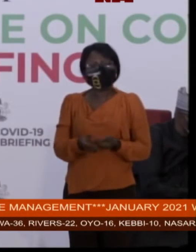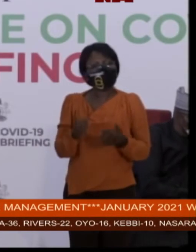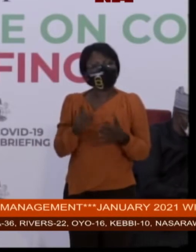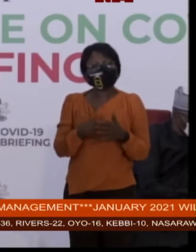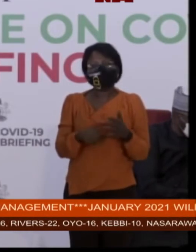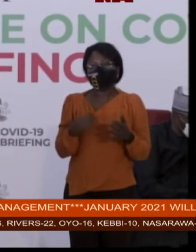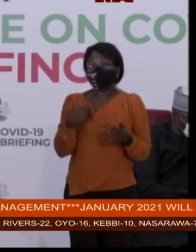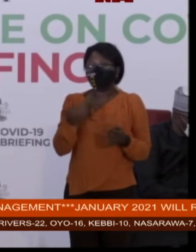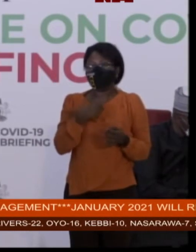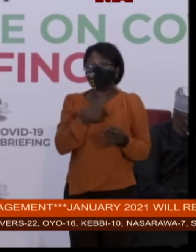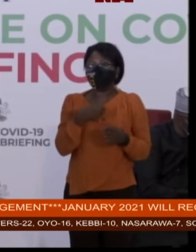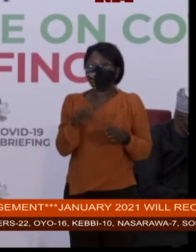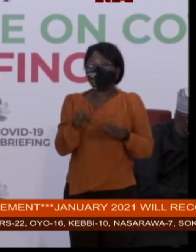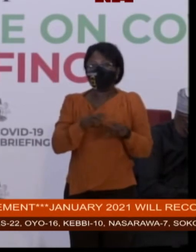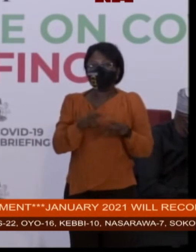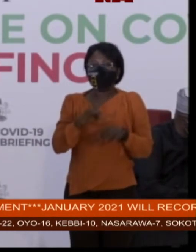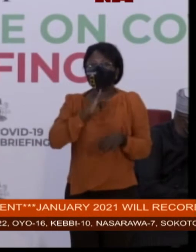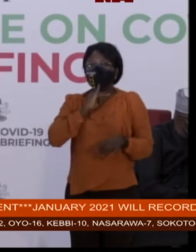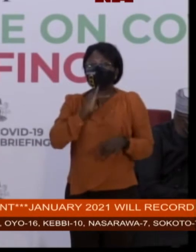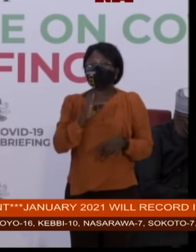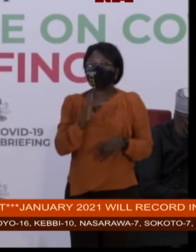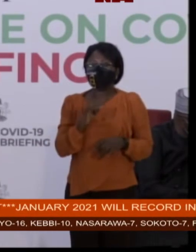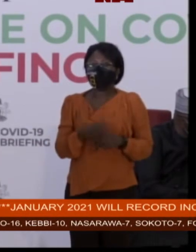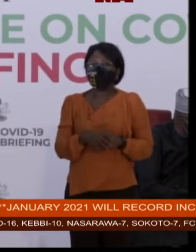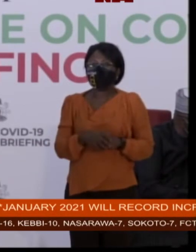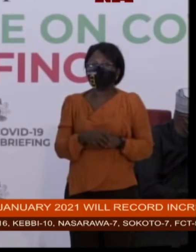So what we're doing is in raising